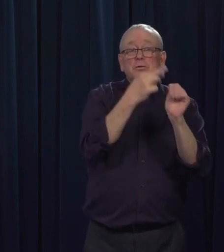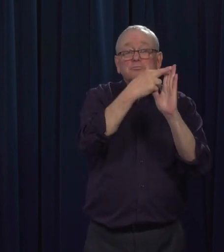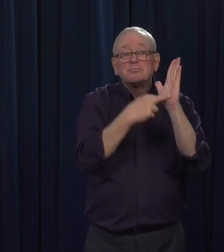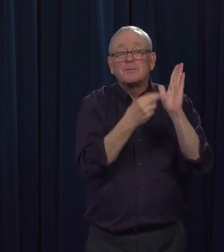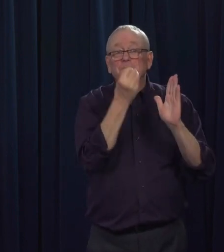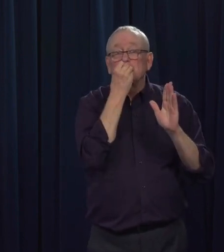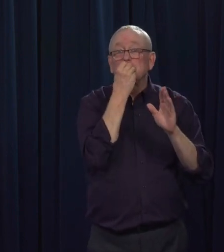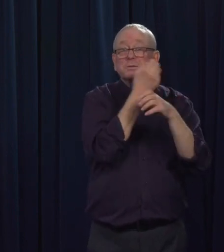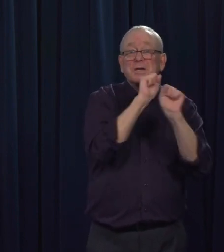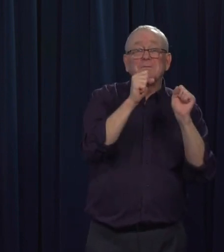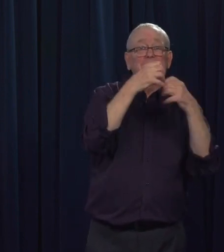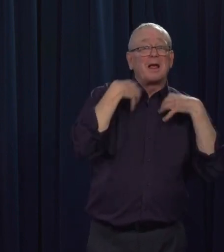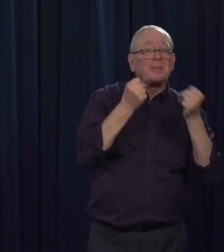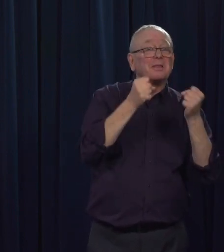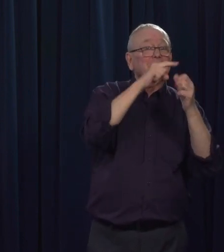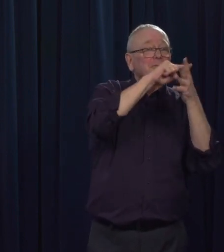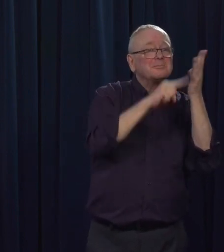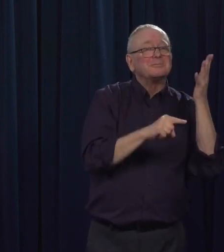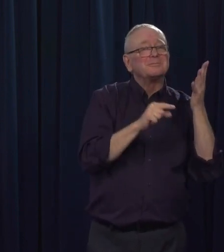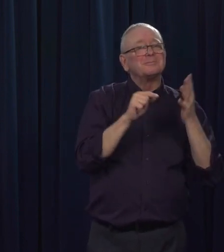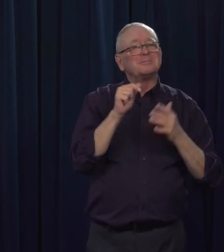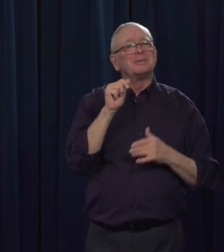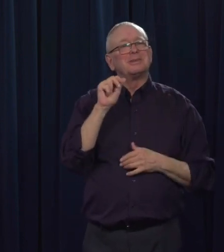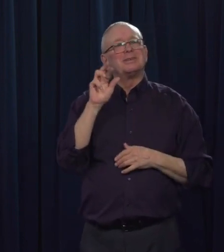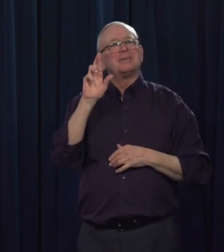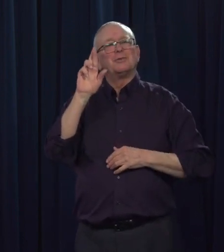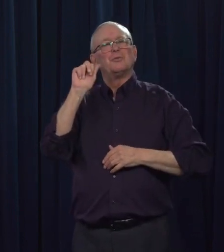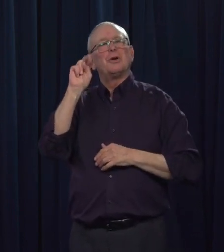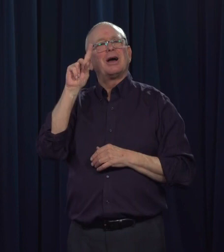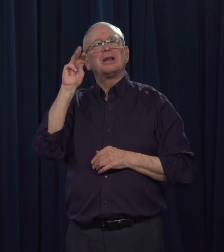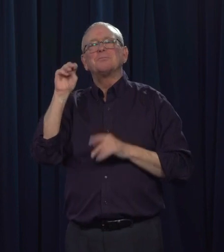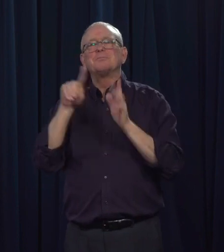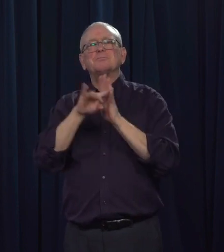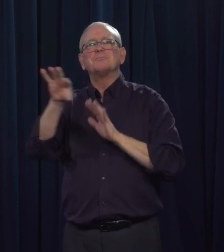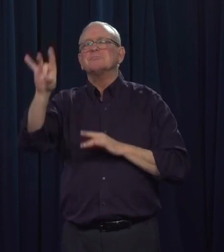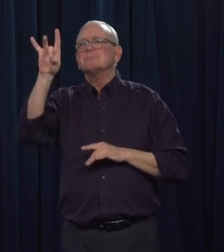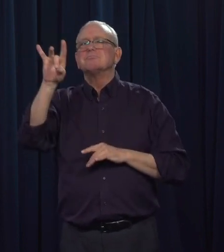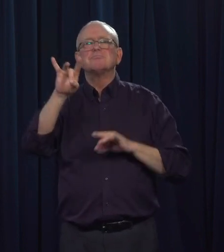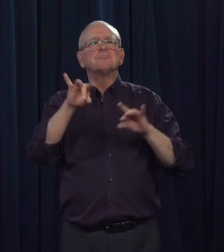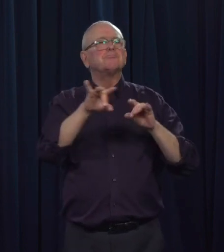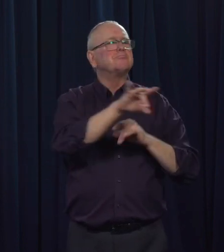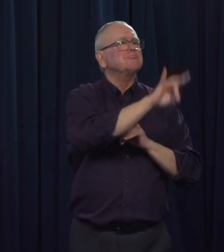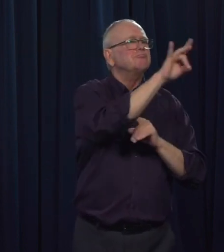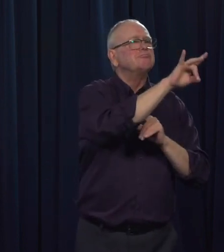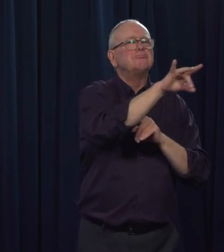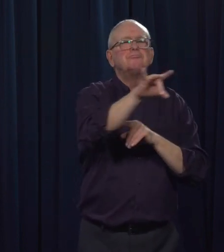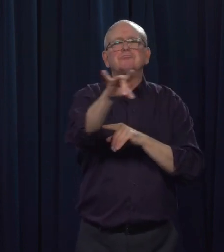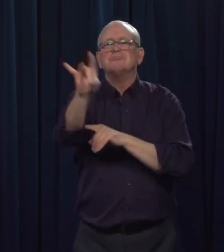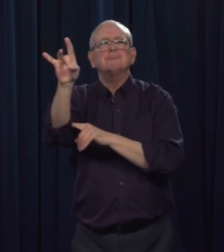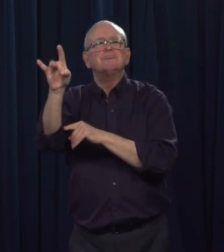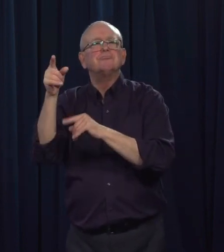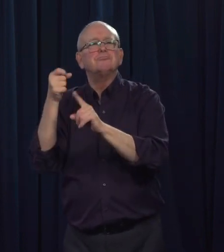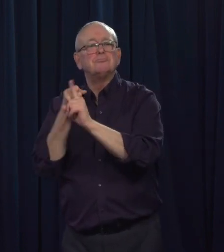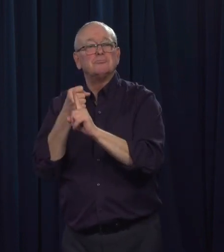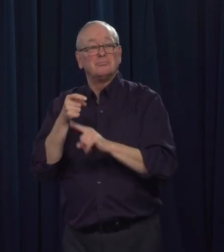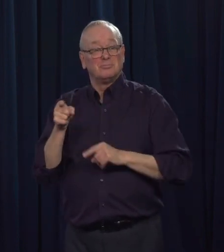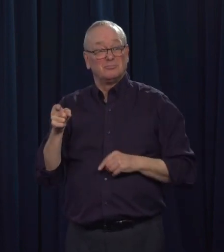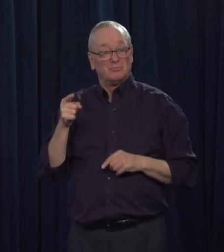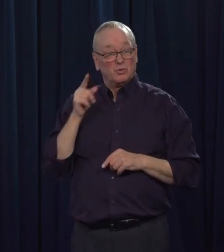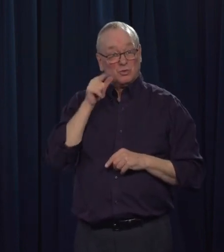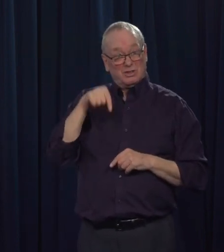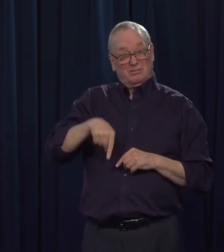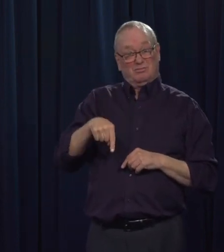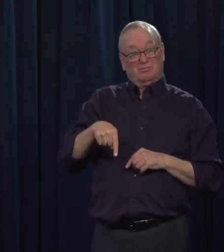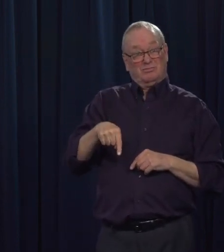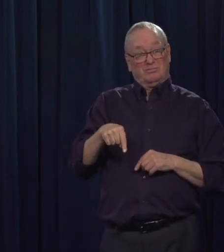it just going to be driven by public complaint? Because I was only out for a very short period of time,